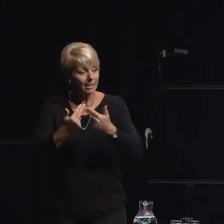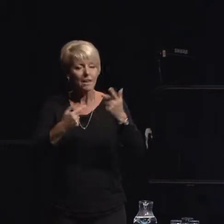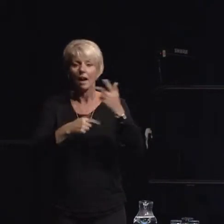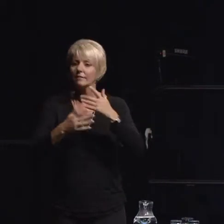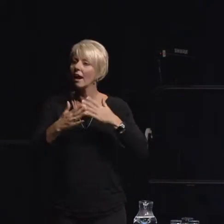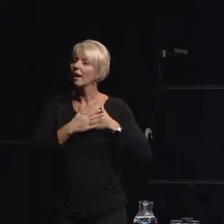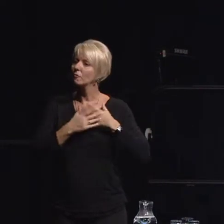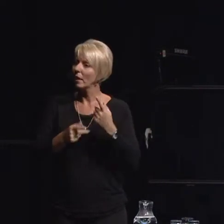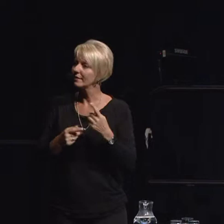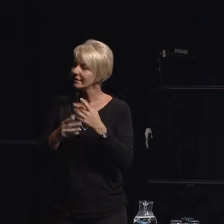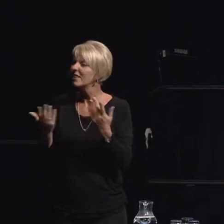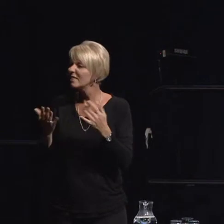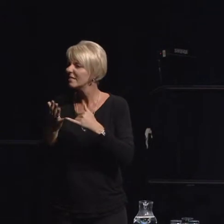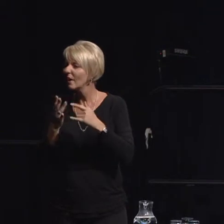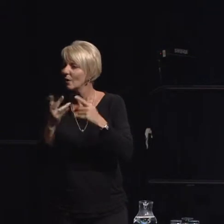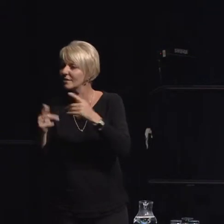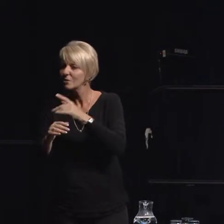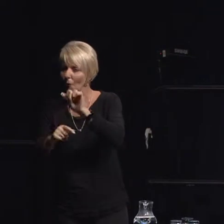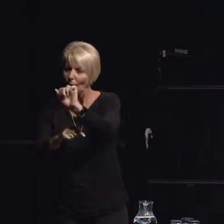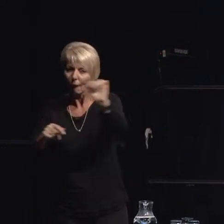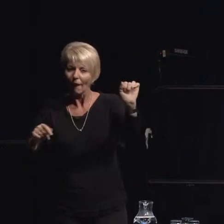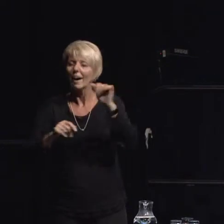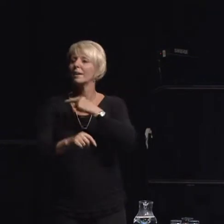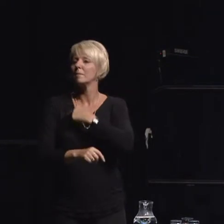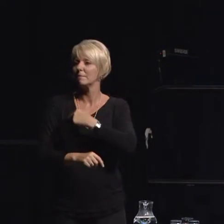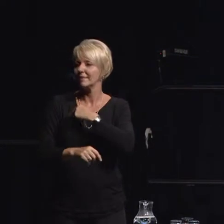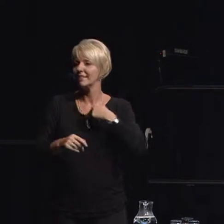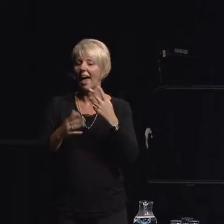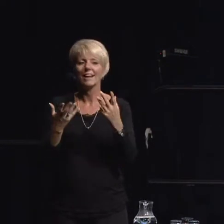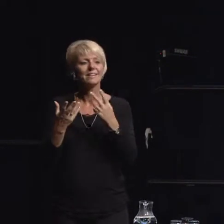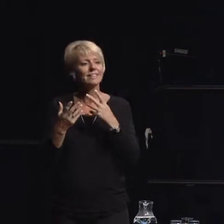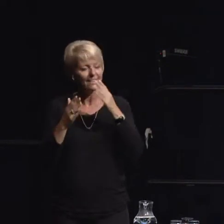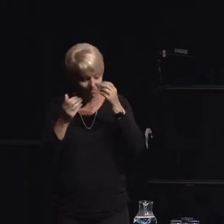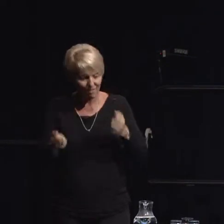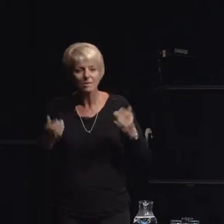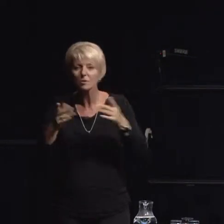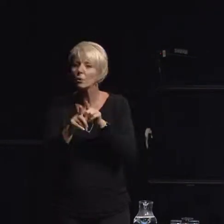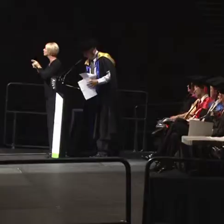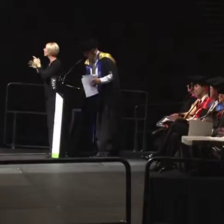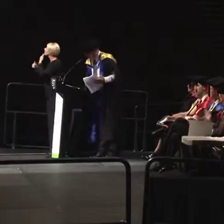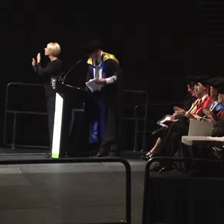and today is a celebration of your commitment and investment as well. Thank you all.